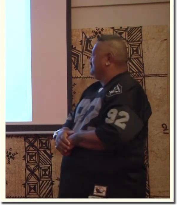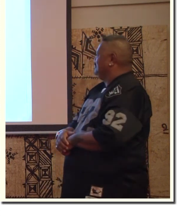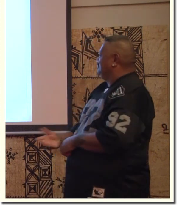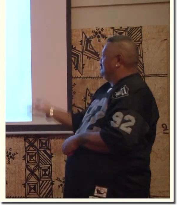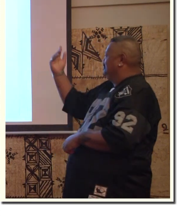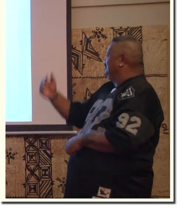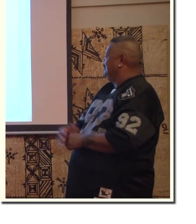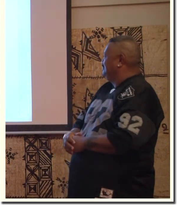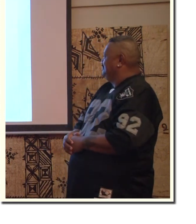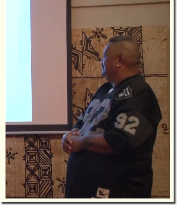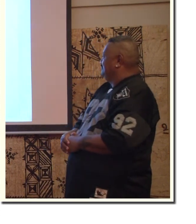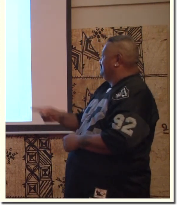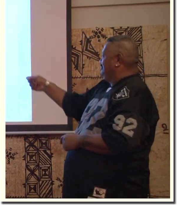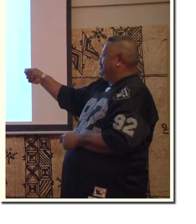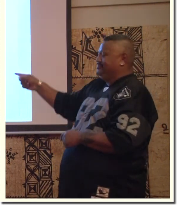Hine.